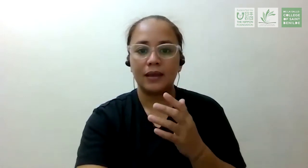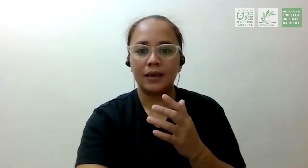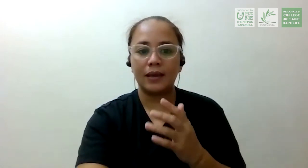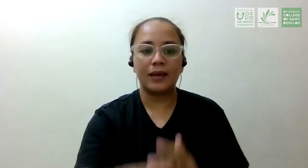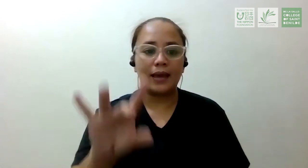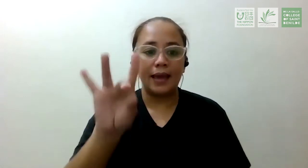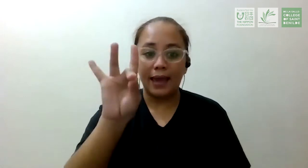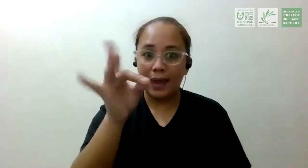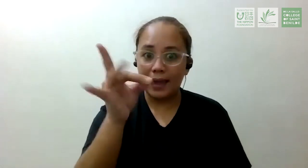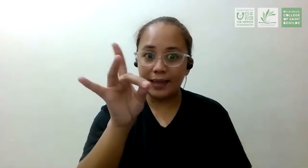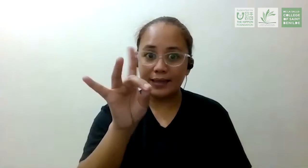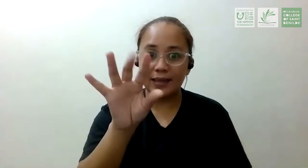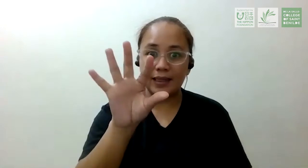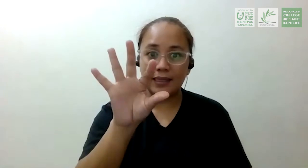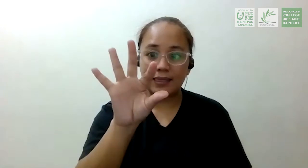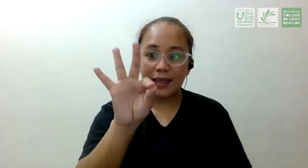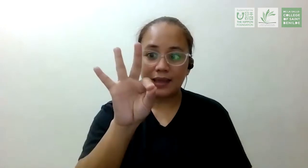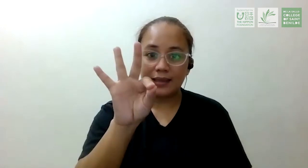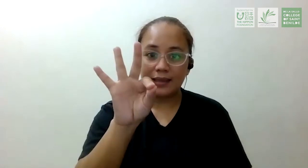1893.